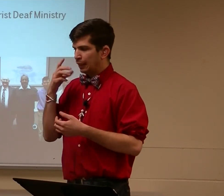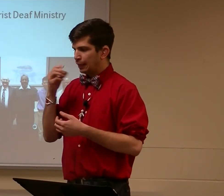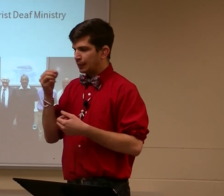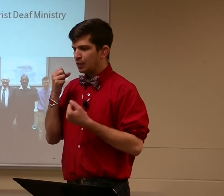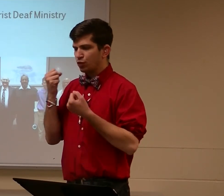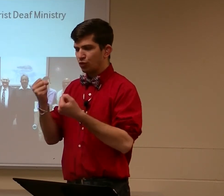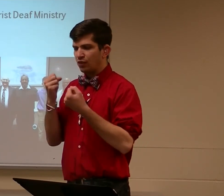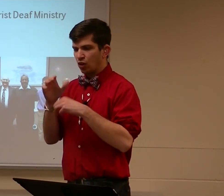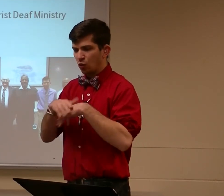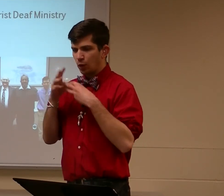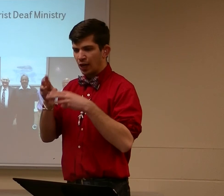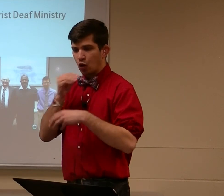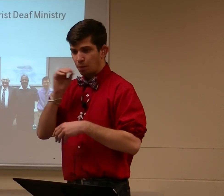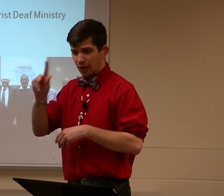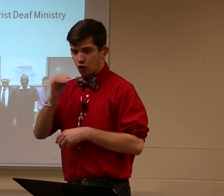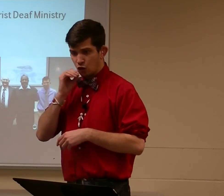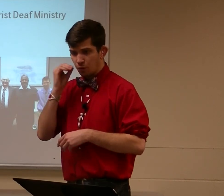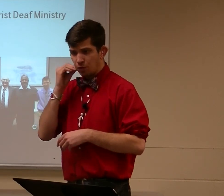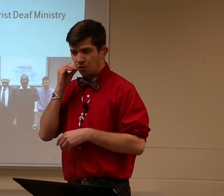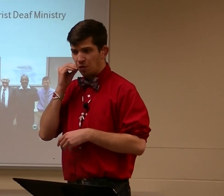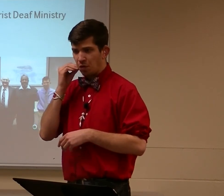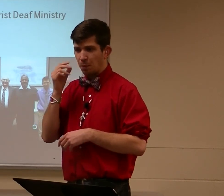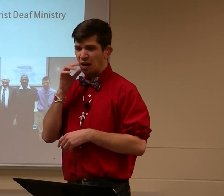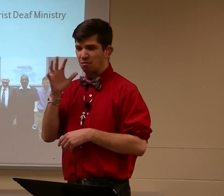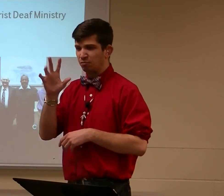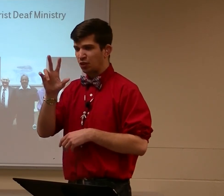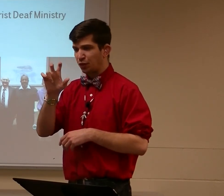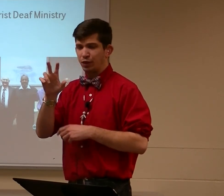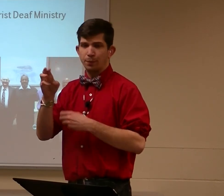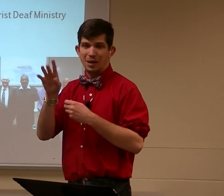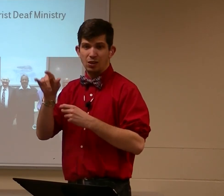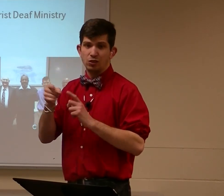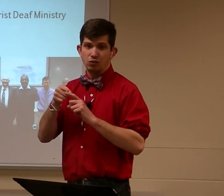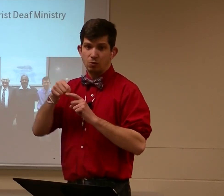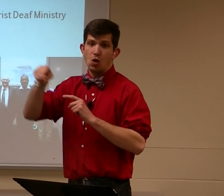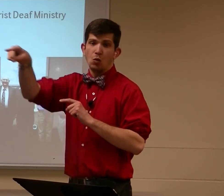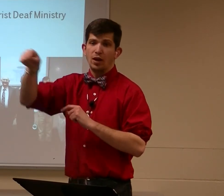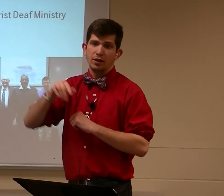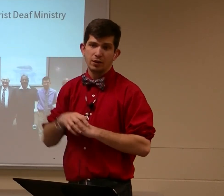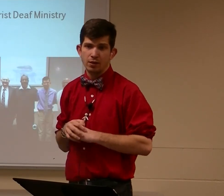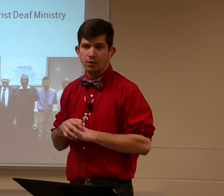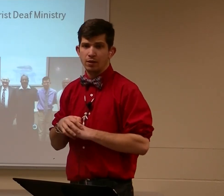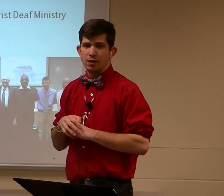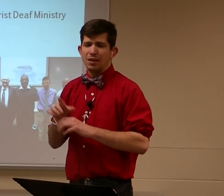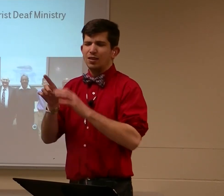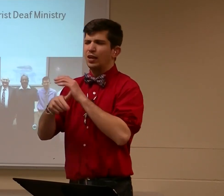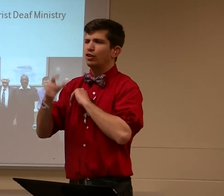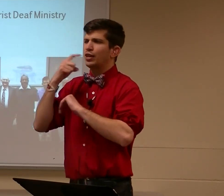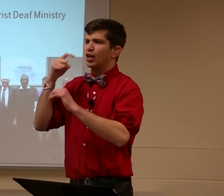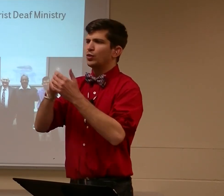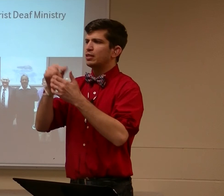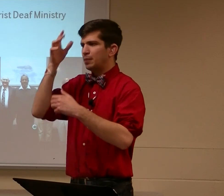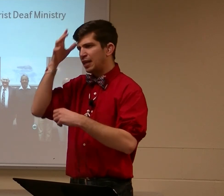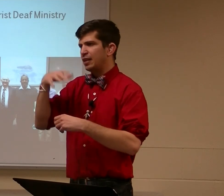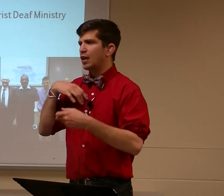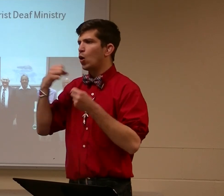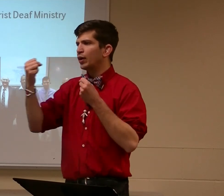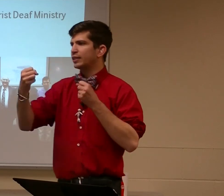And he was driving on the way back home, about 300 miles all the way. Later, he noticed a man holding a